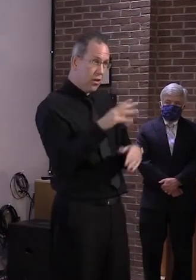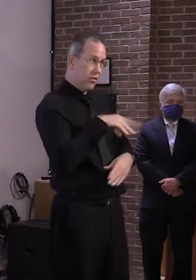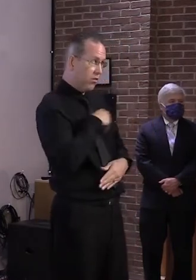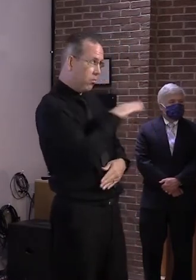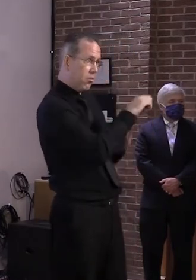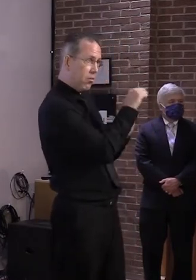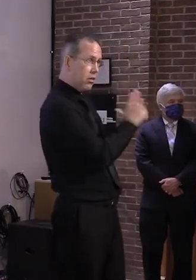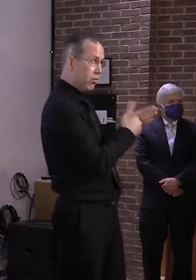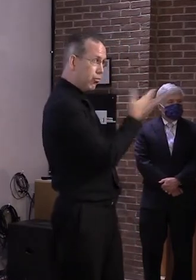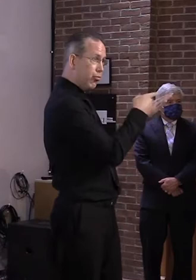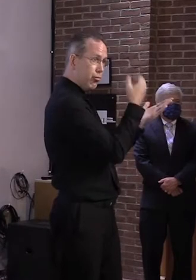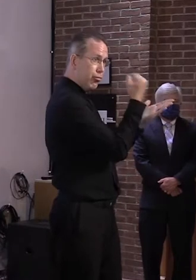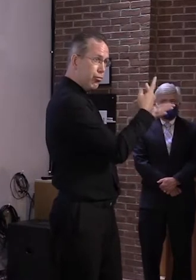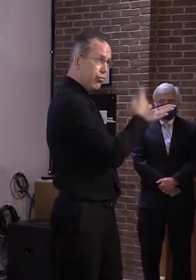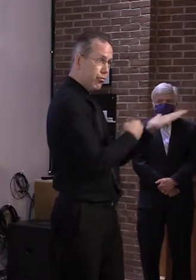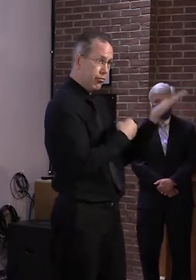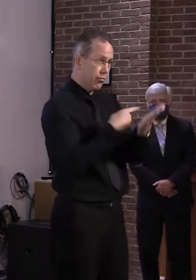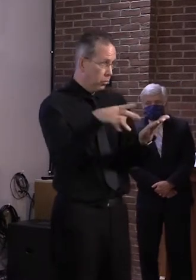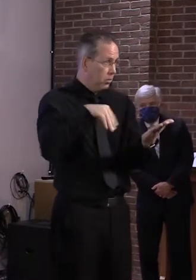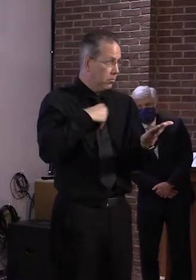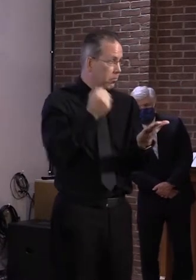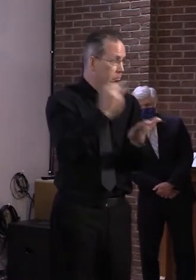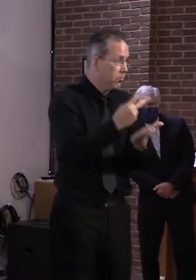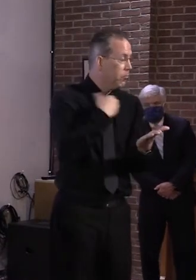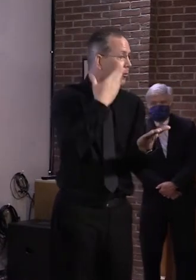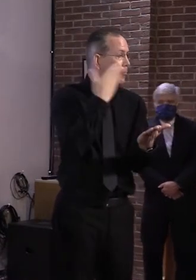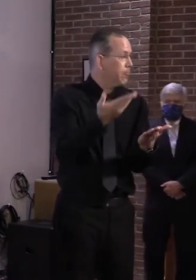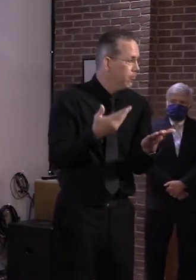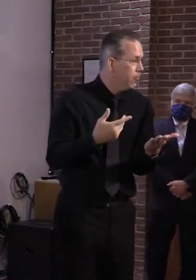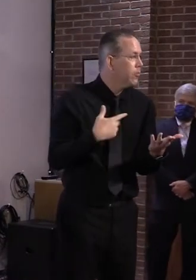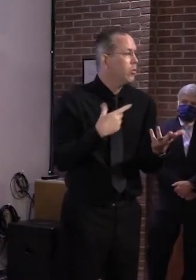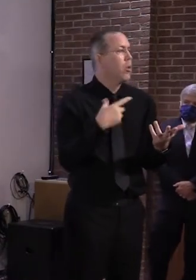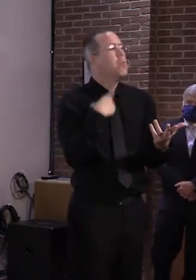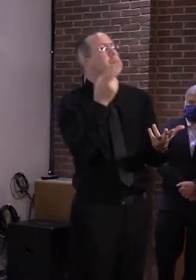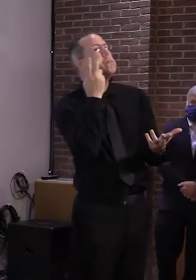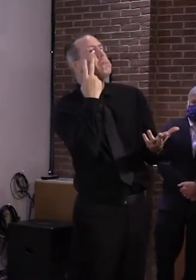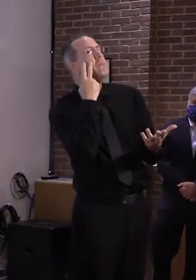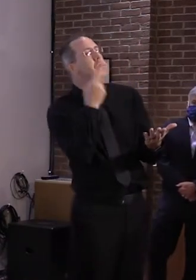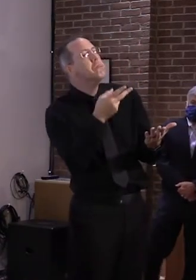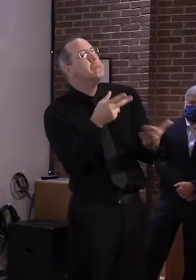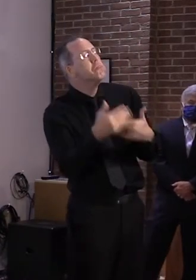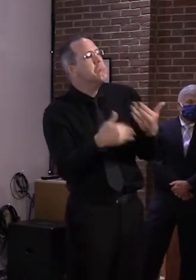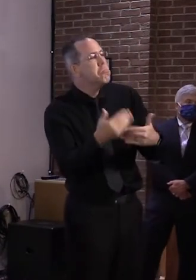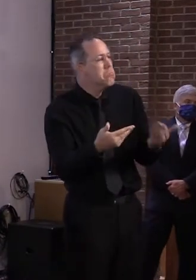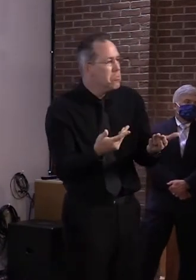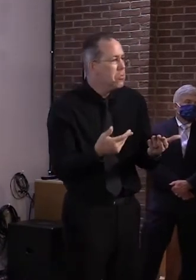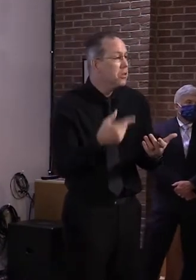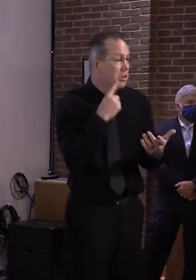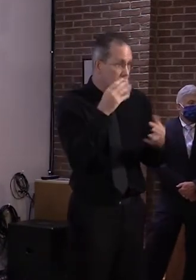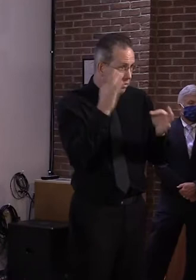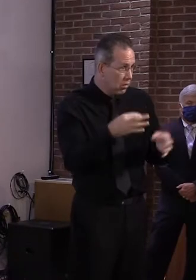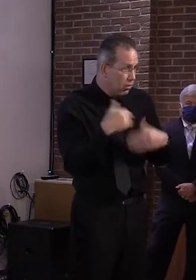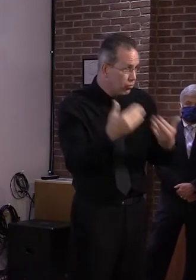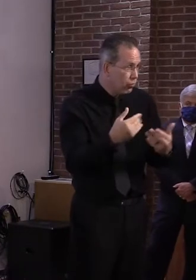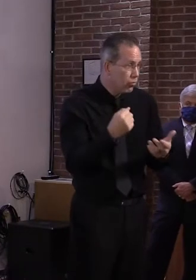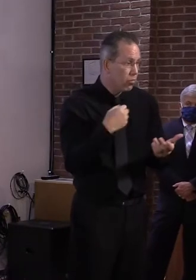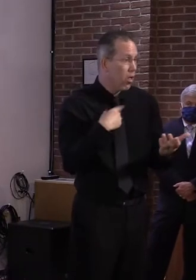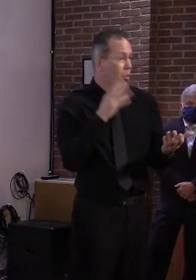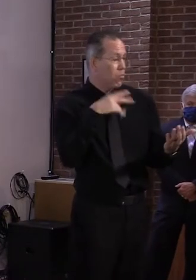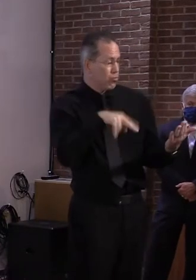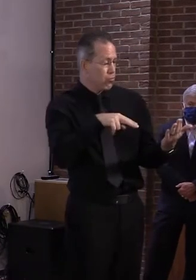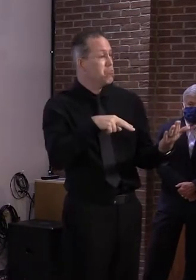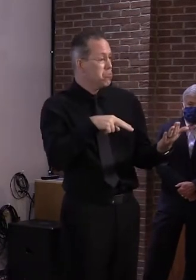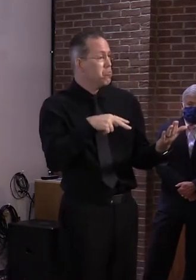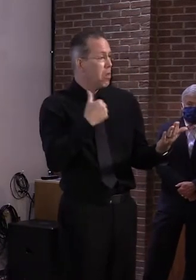it completely. So we'll take a look and decide what action I'll take from there. I had some concerns about